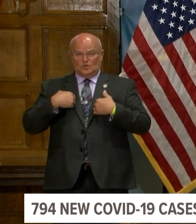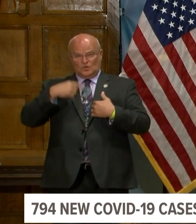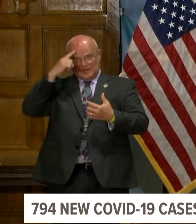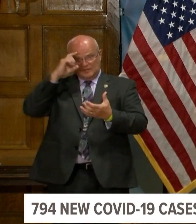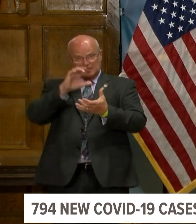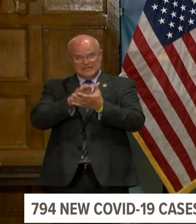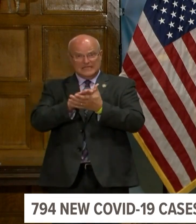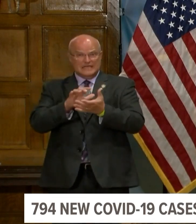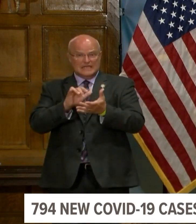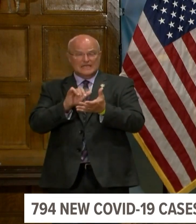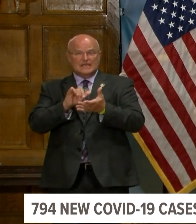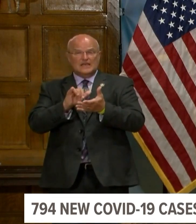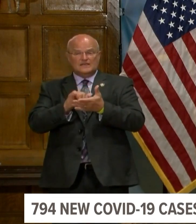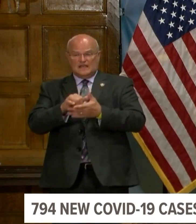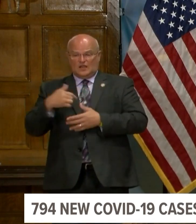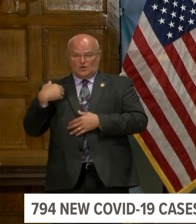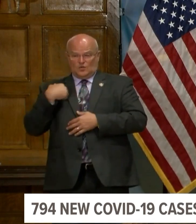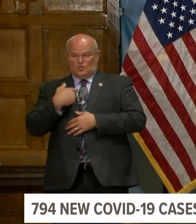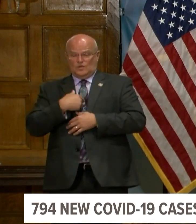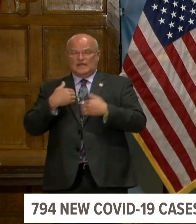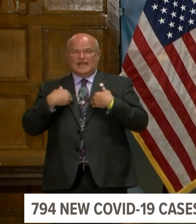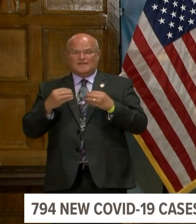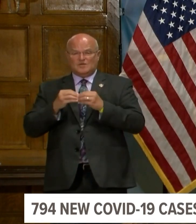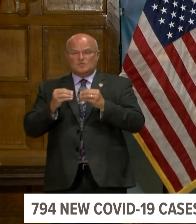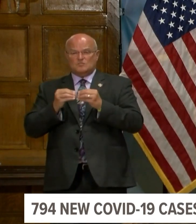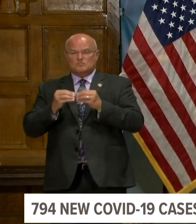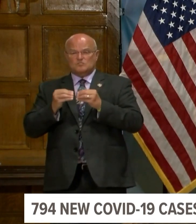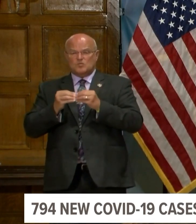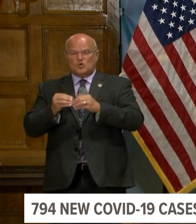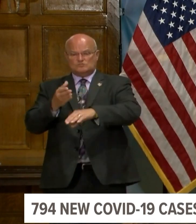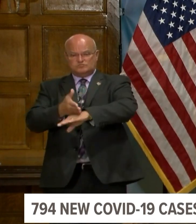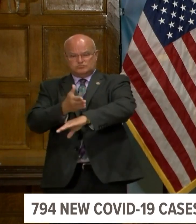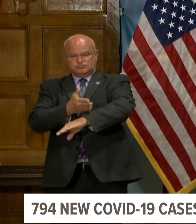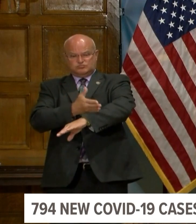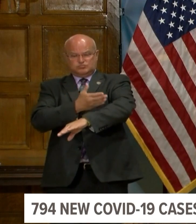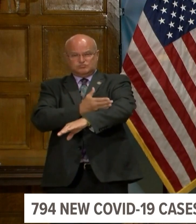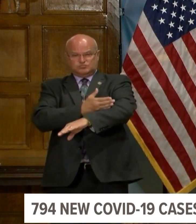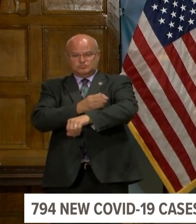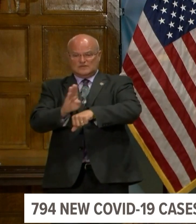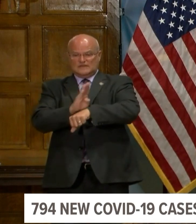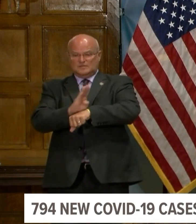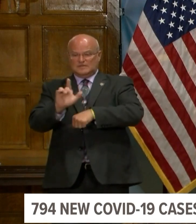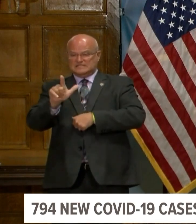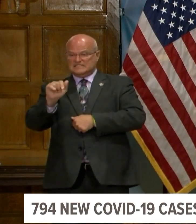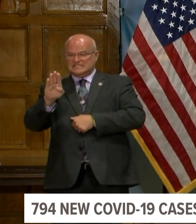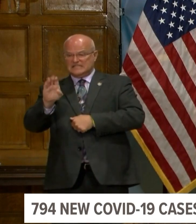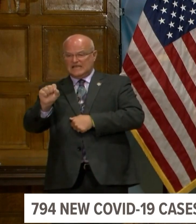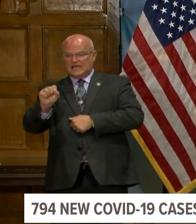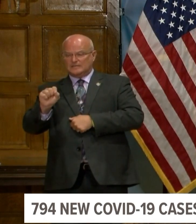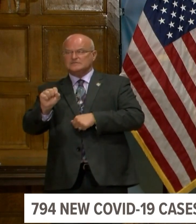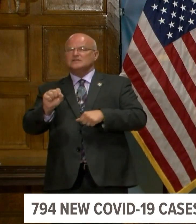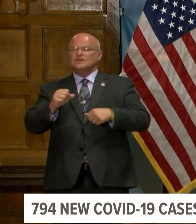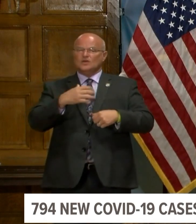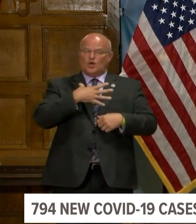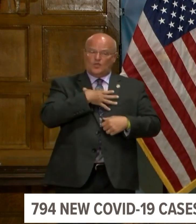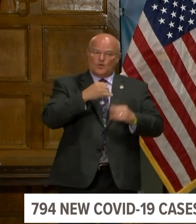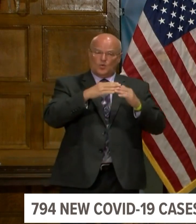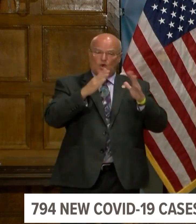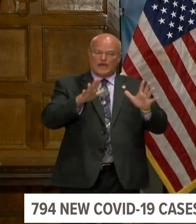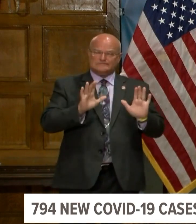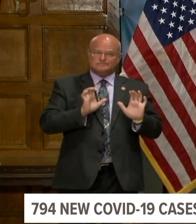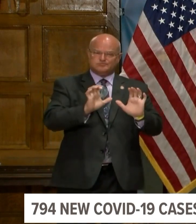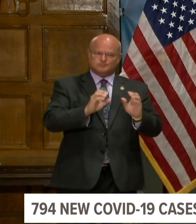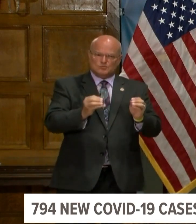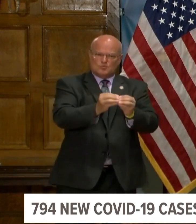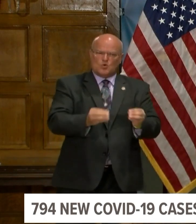believe that, you know, we're going to have more progress. Our commercial labs, I know the White House is pushing them to do more.